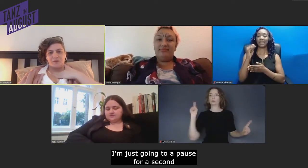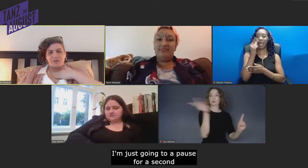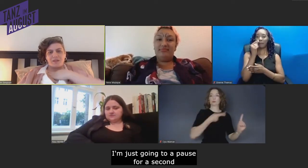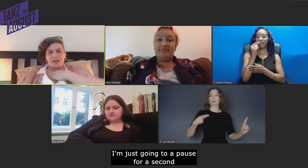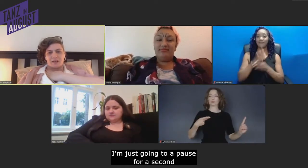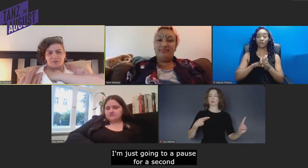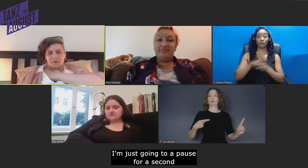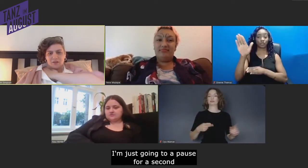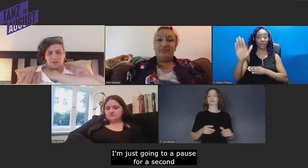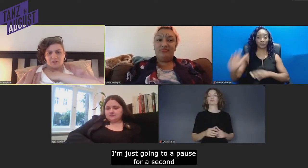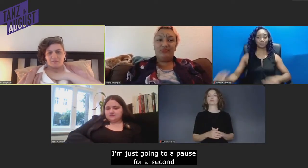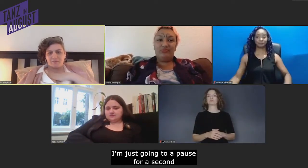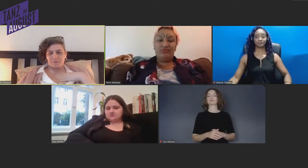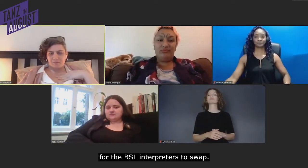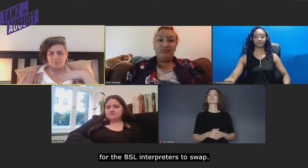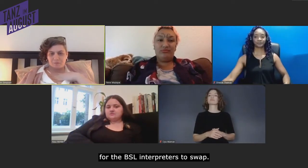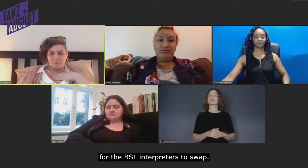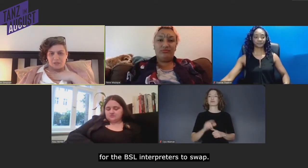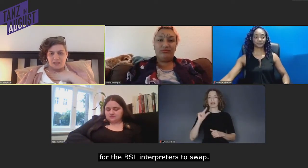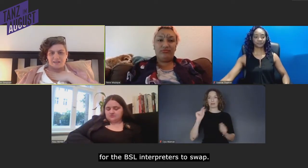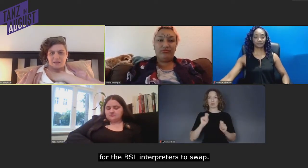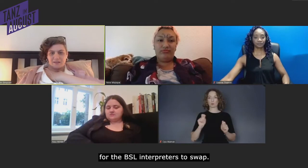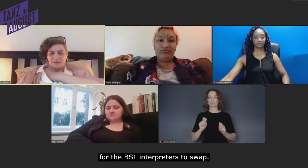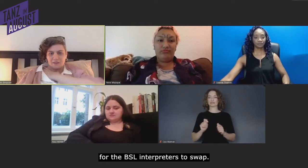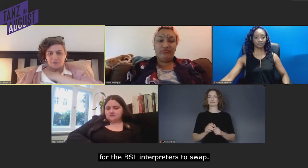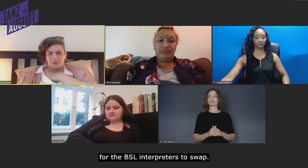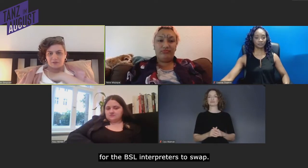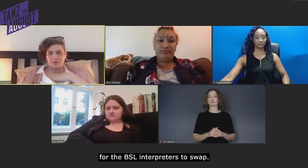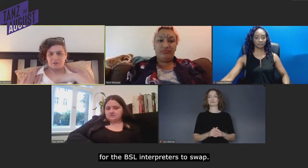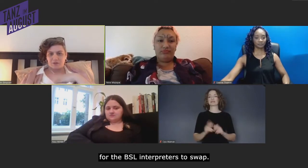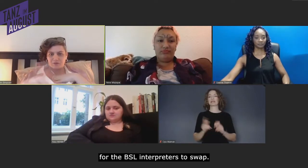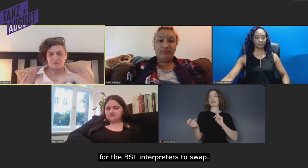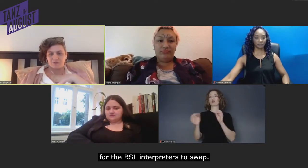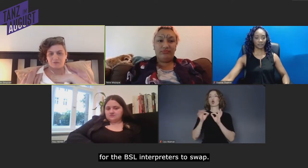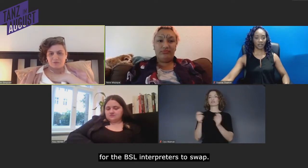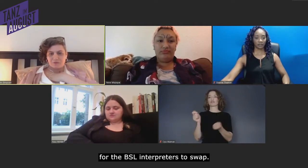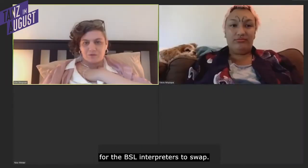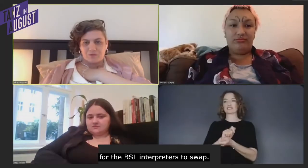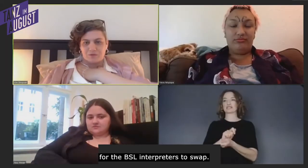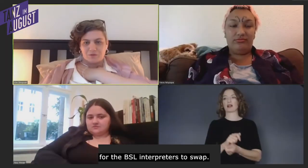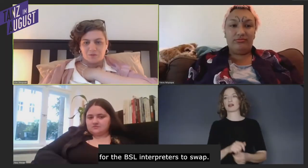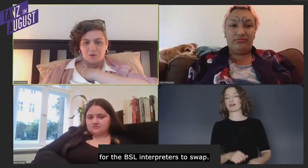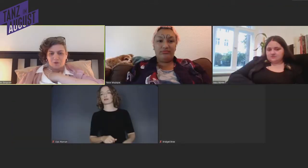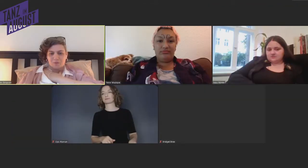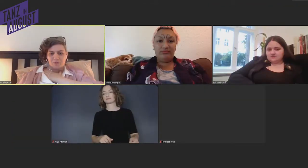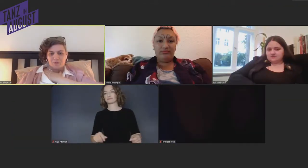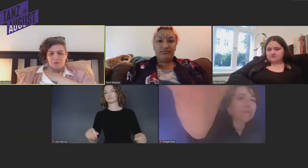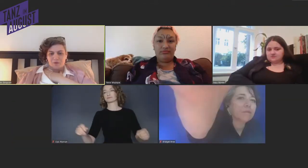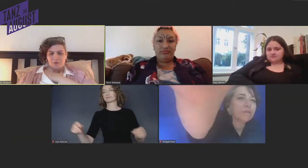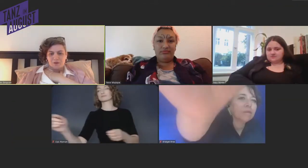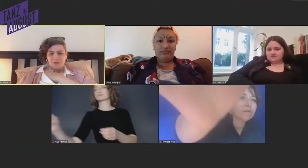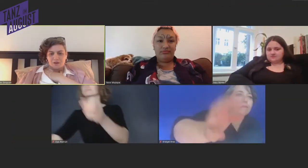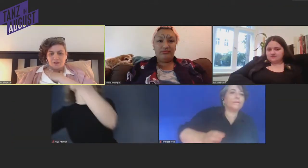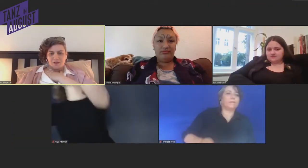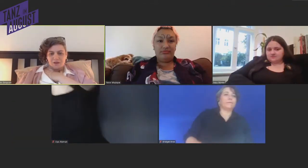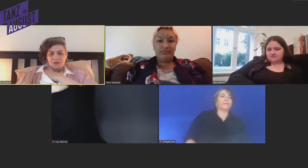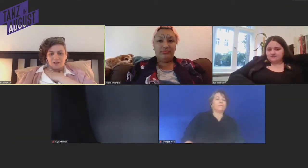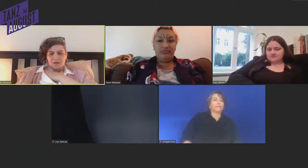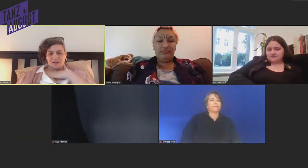for a second for the BSL interpreters to swap.